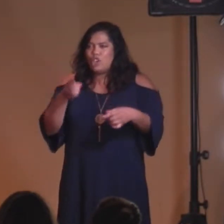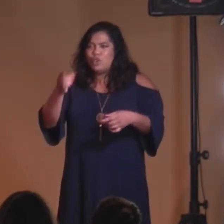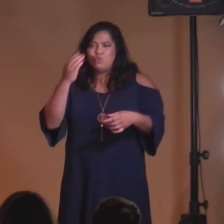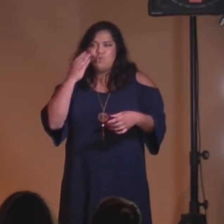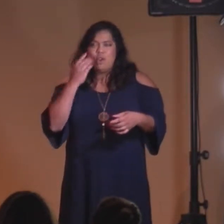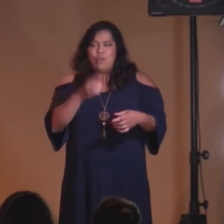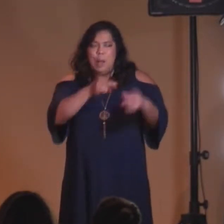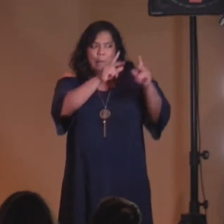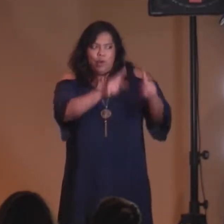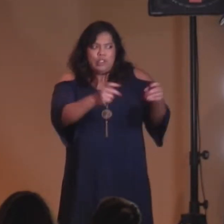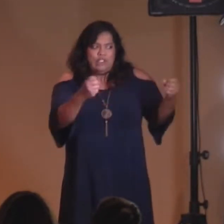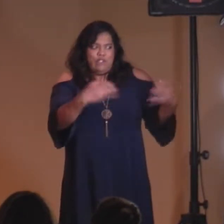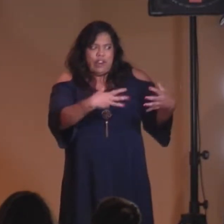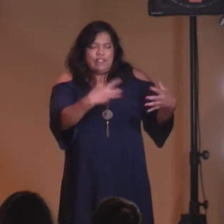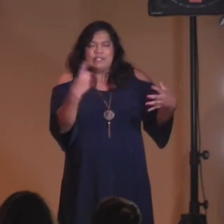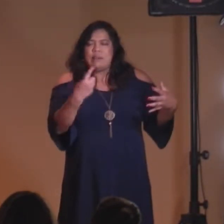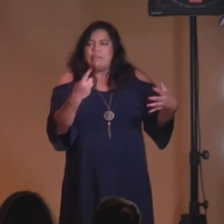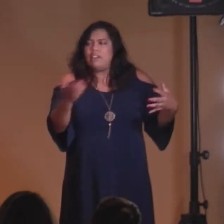of.